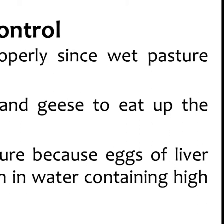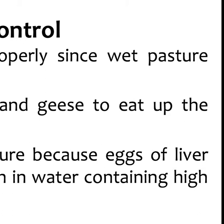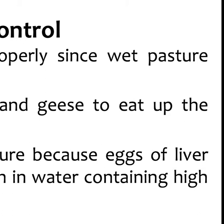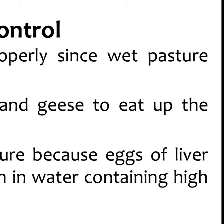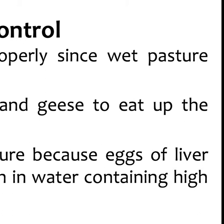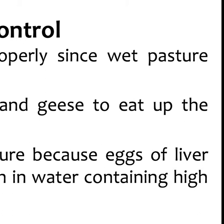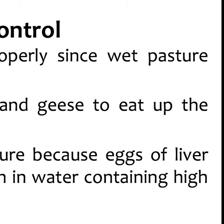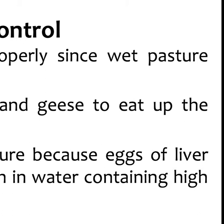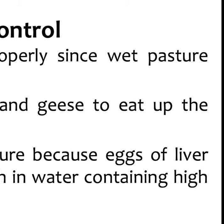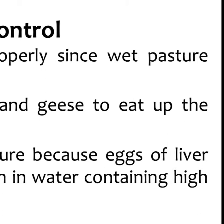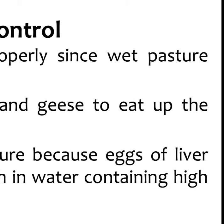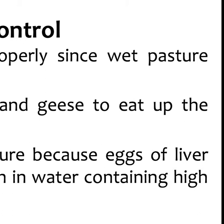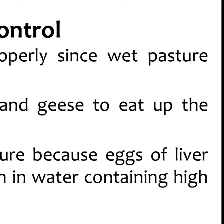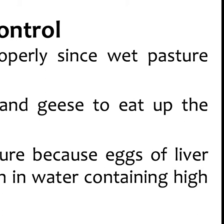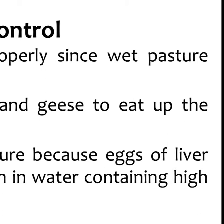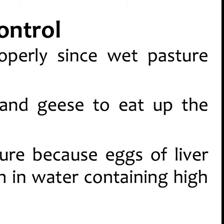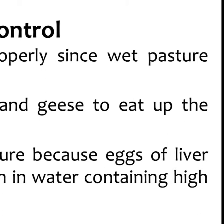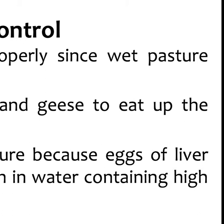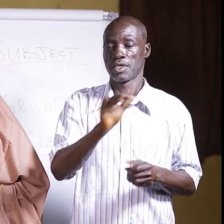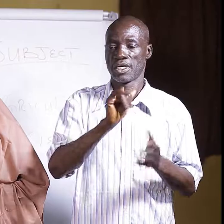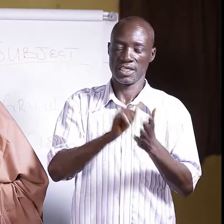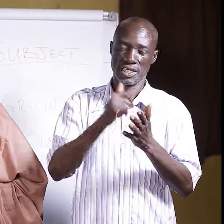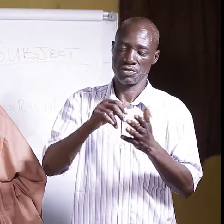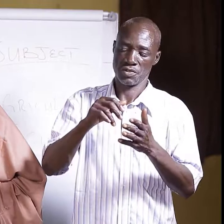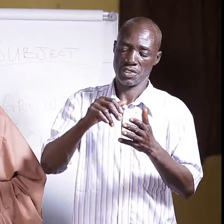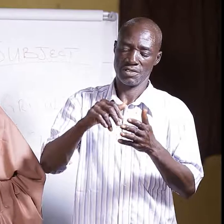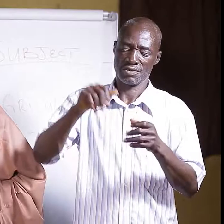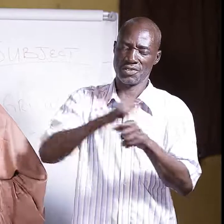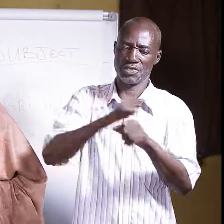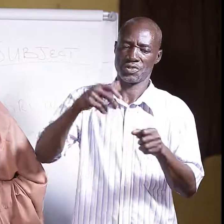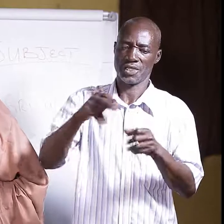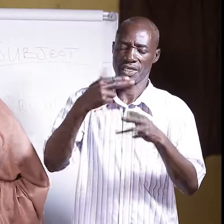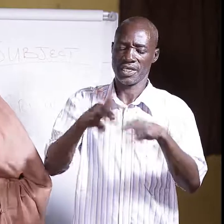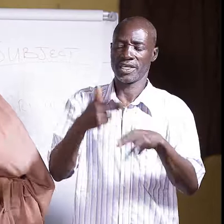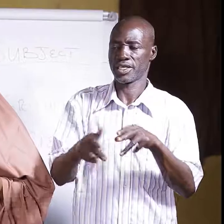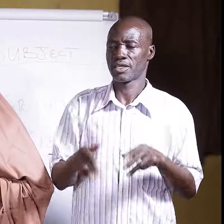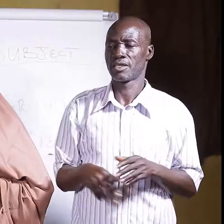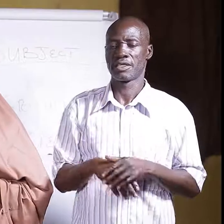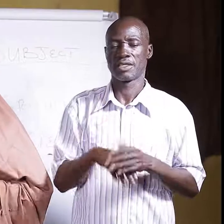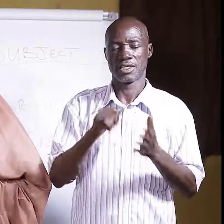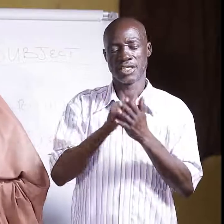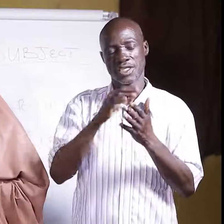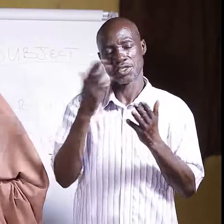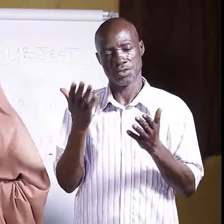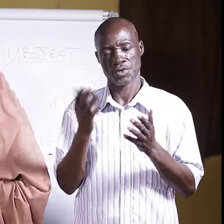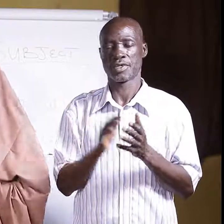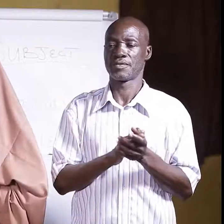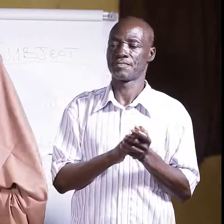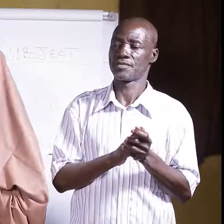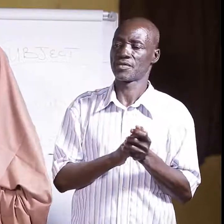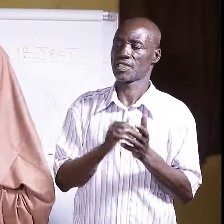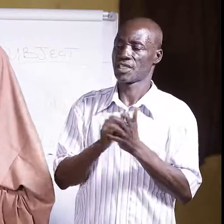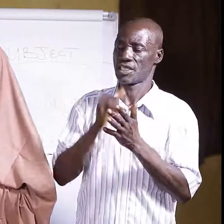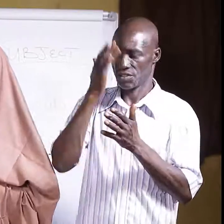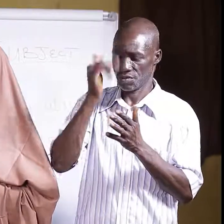of alkaline, the eggs do not what? Hatch. They don't hatch in water that contains high level of alkaline. So that is